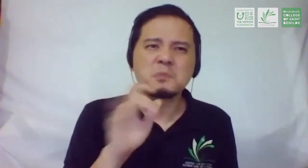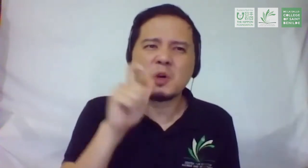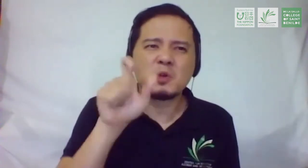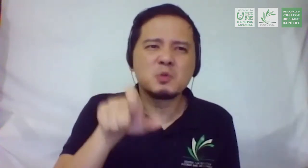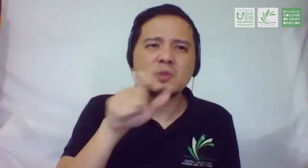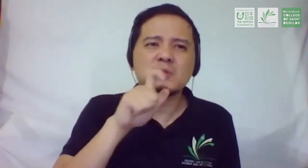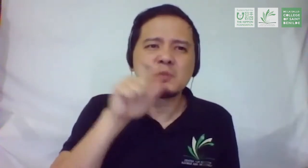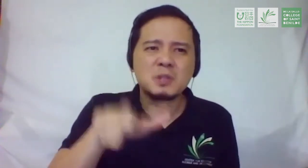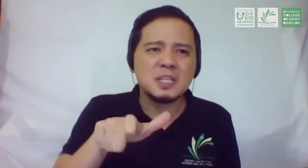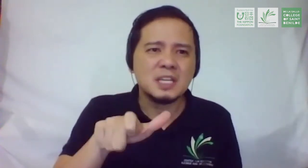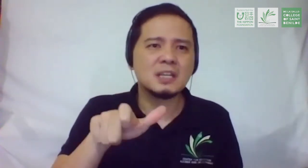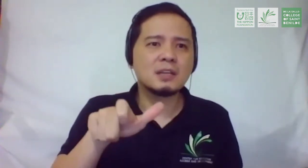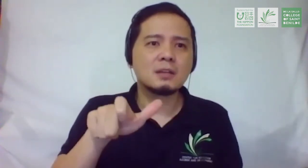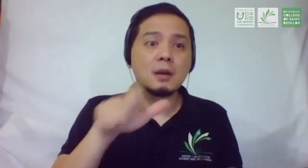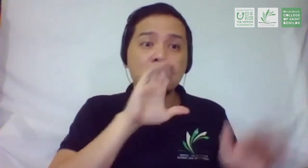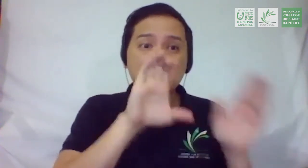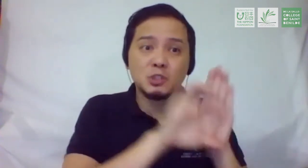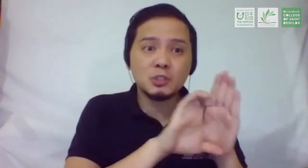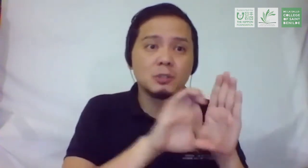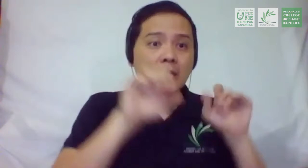bring in fruits into the classroom.